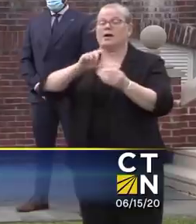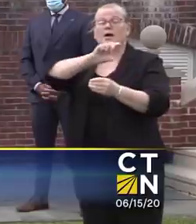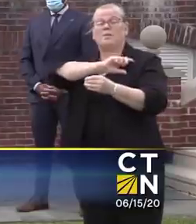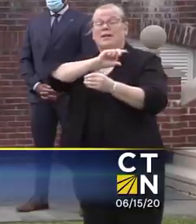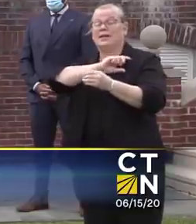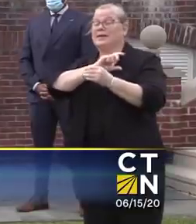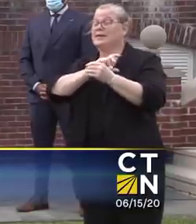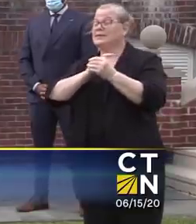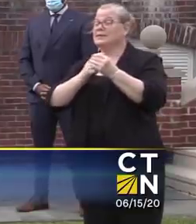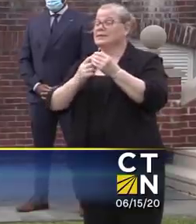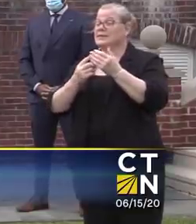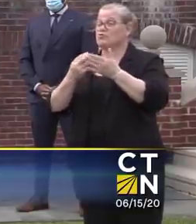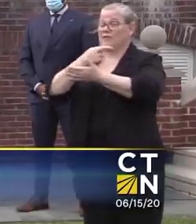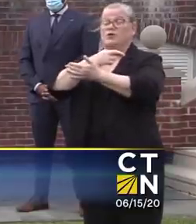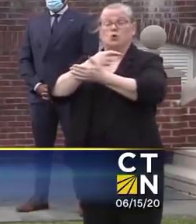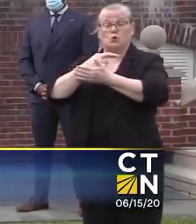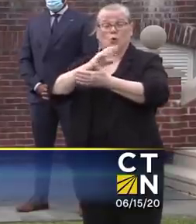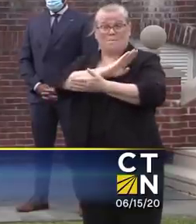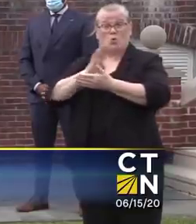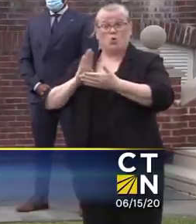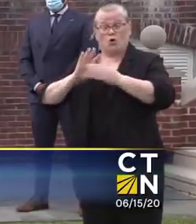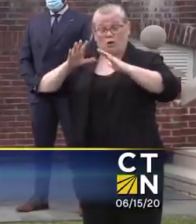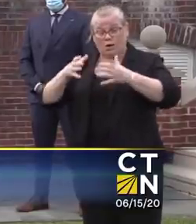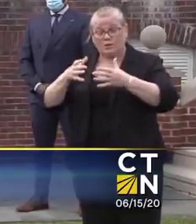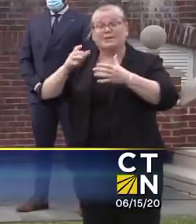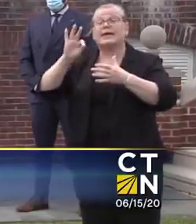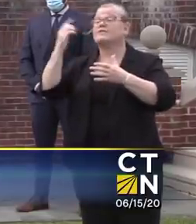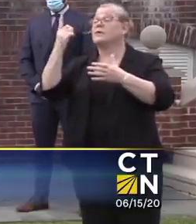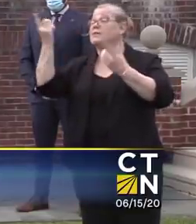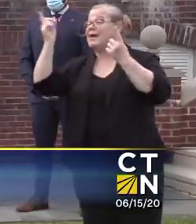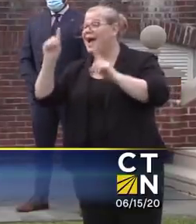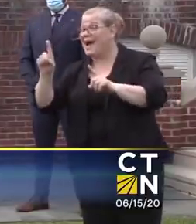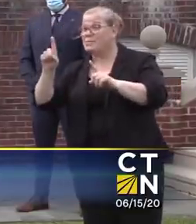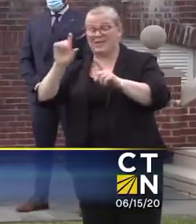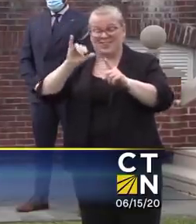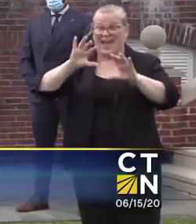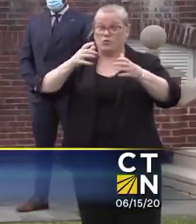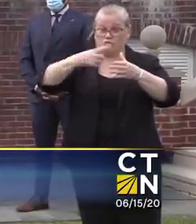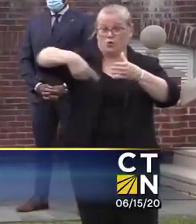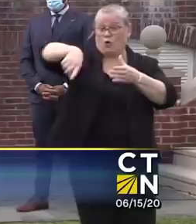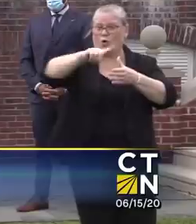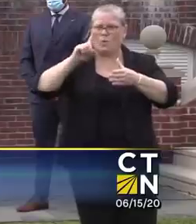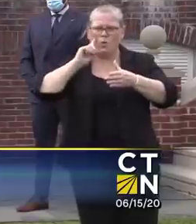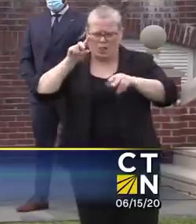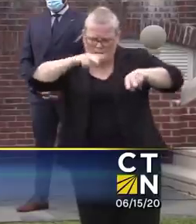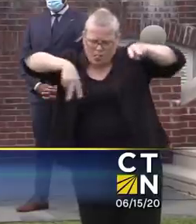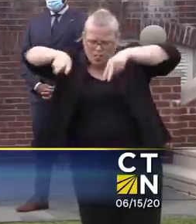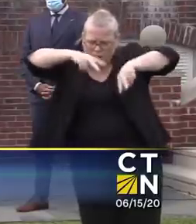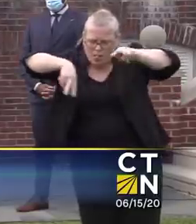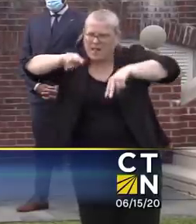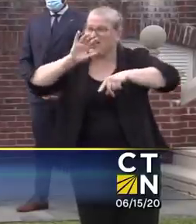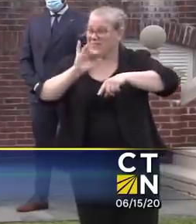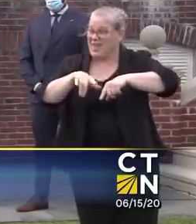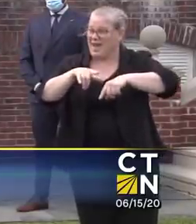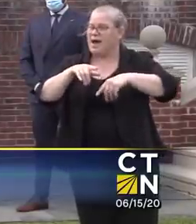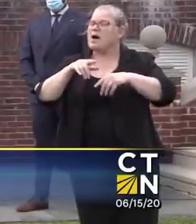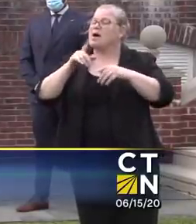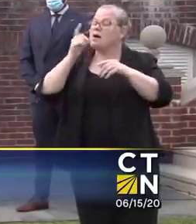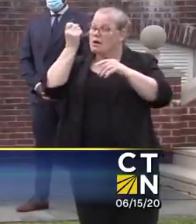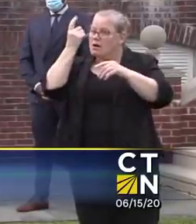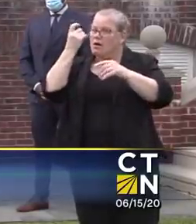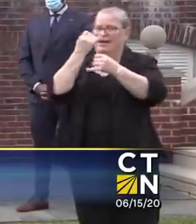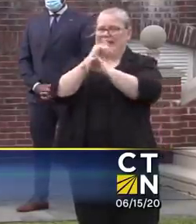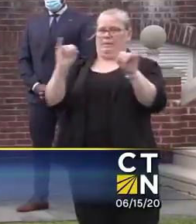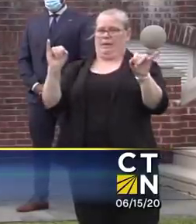boards, ensuring that community and other stakeholders have an opportunity to be a part of the overall process